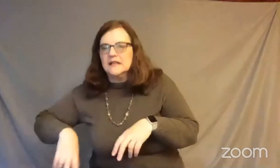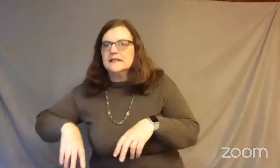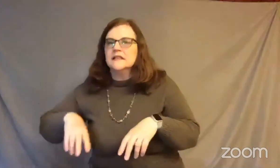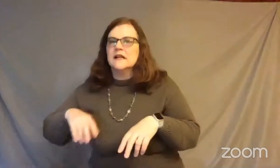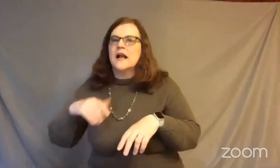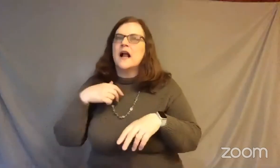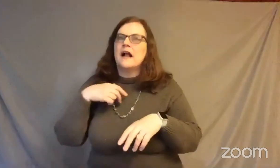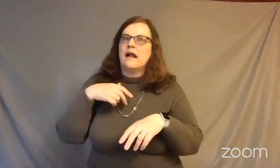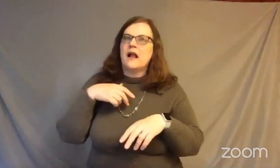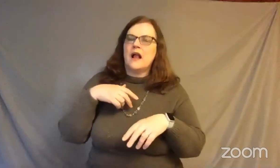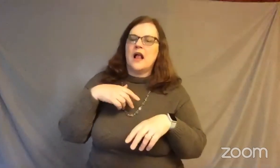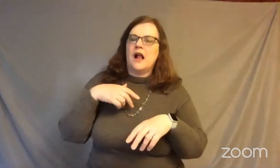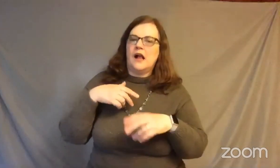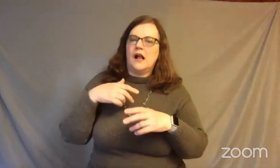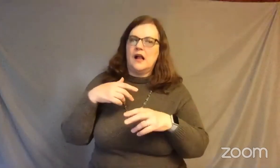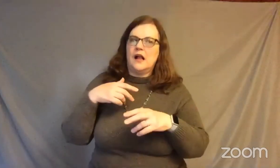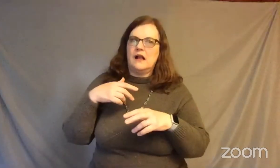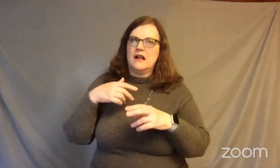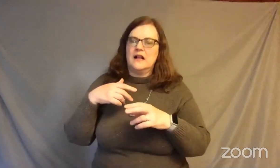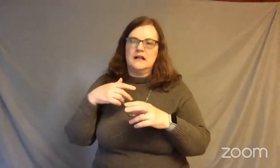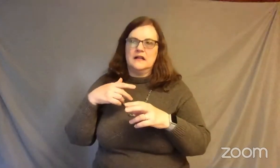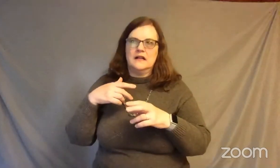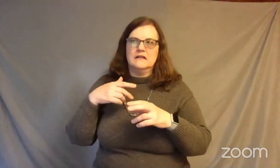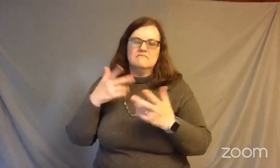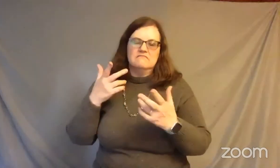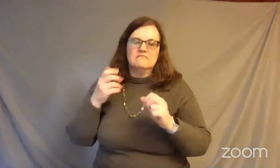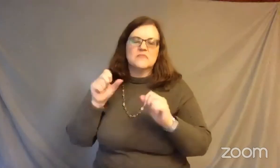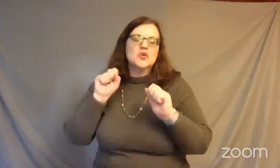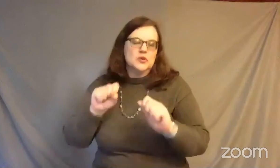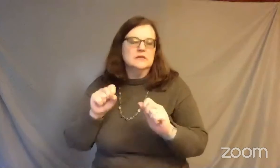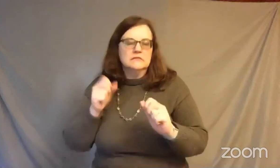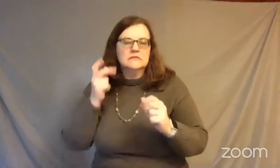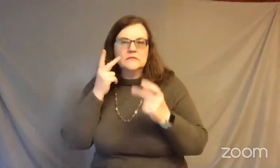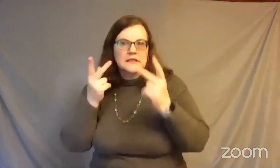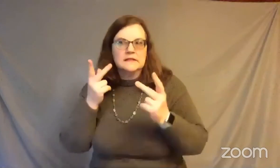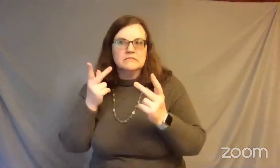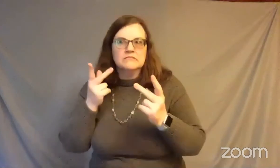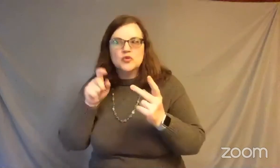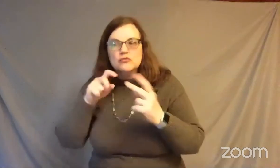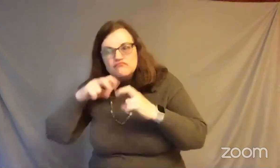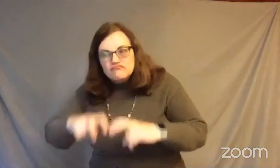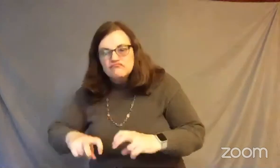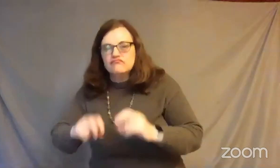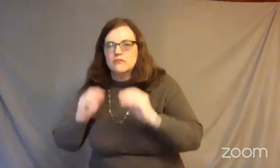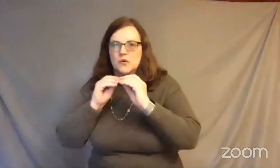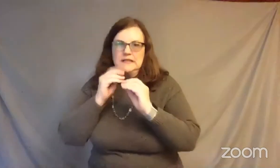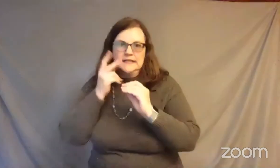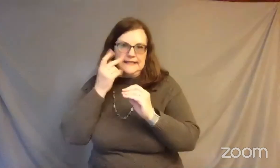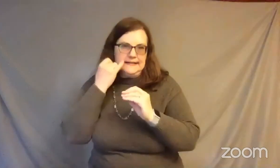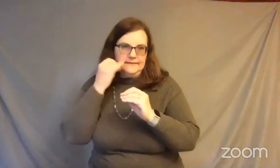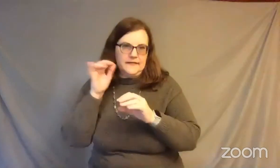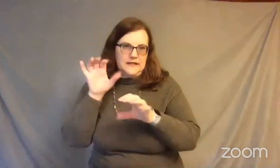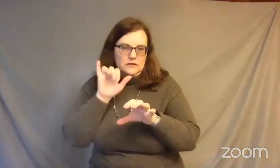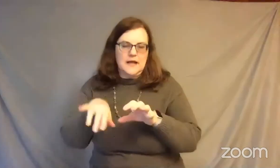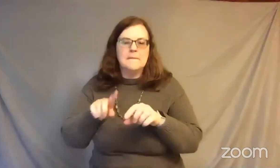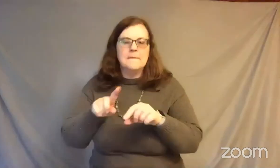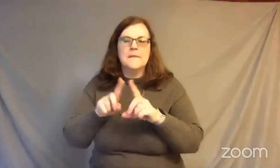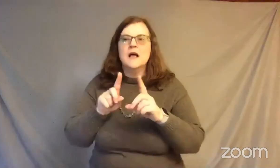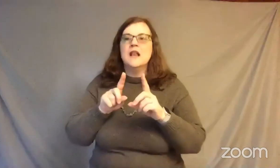example. We haven't analyzed their productions in those terms yet. So we would have to